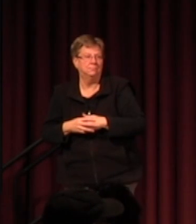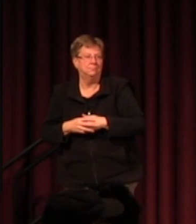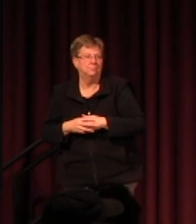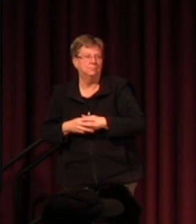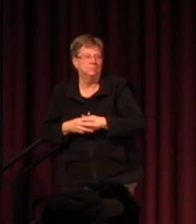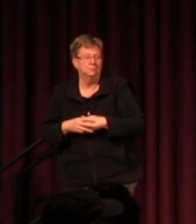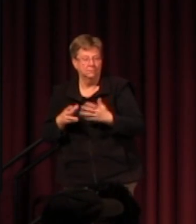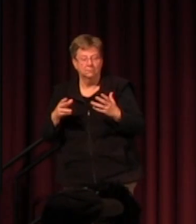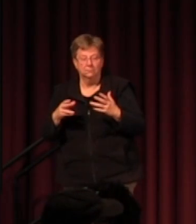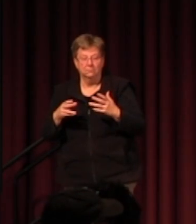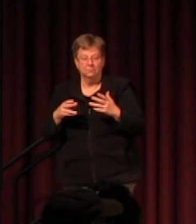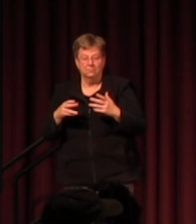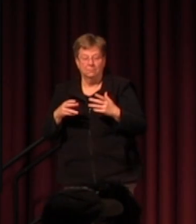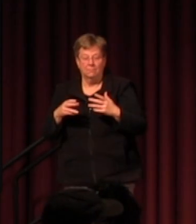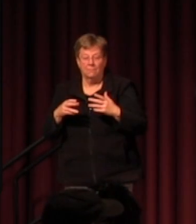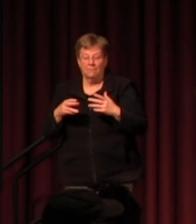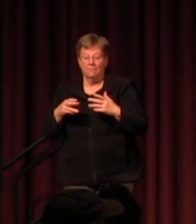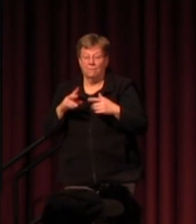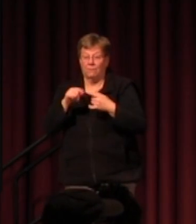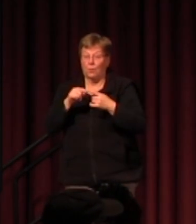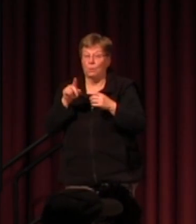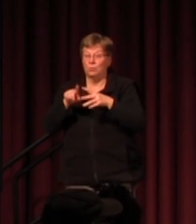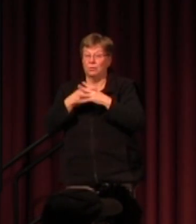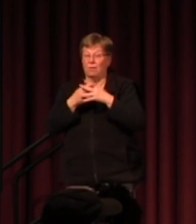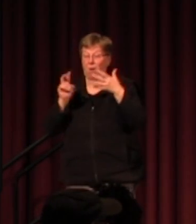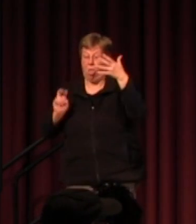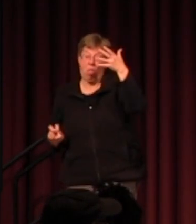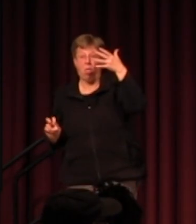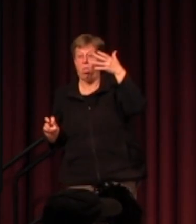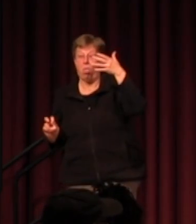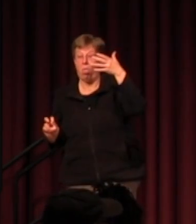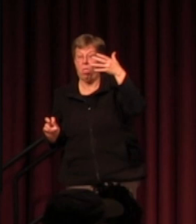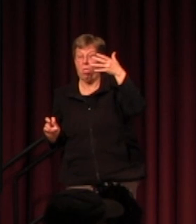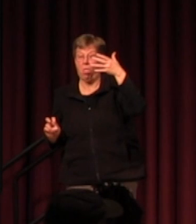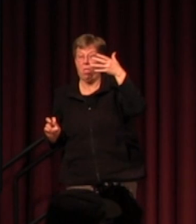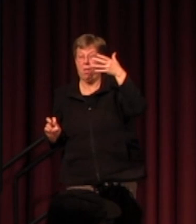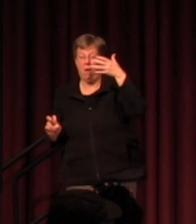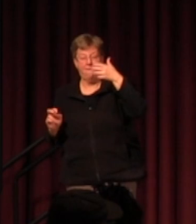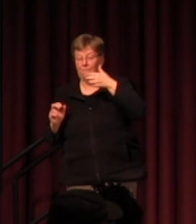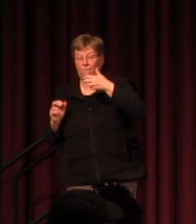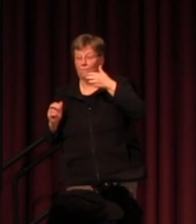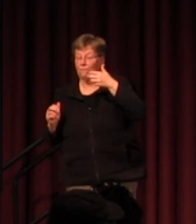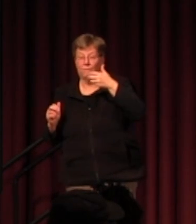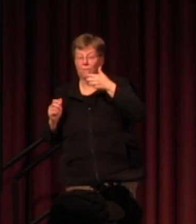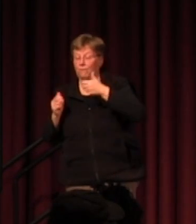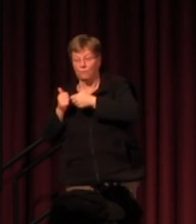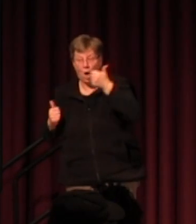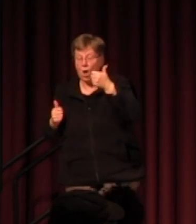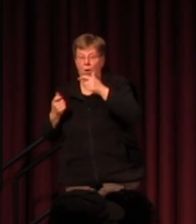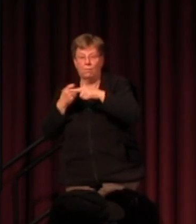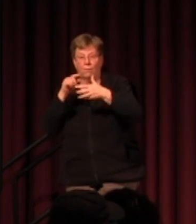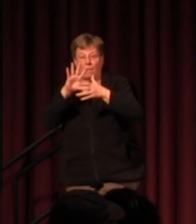And there are compound effects. The farther away one is from the inner circle, the harder it is to move inward.